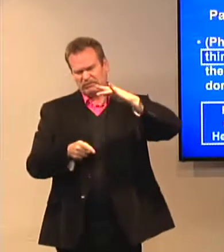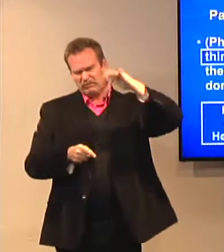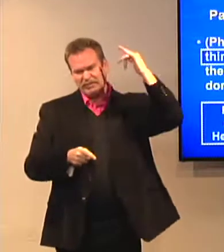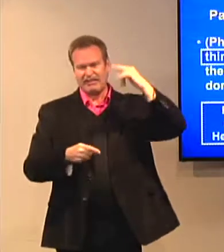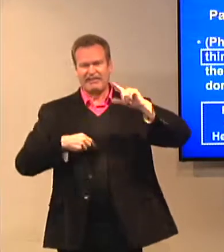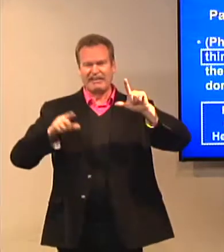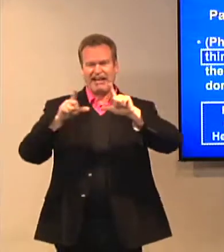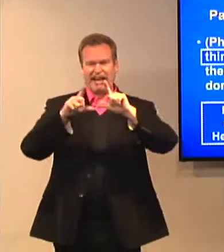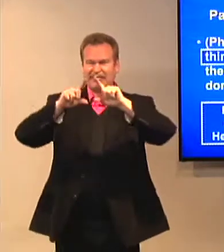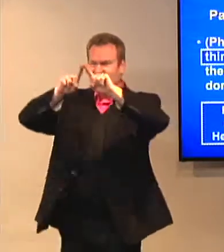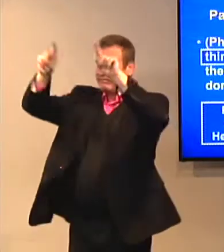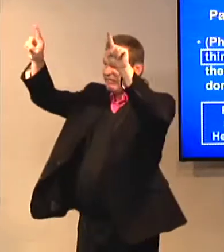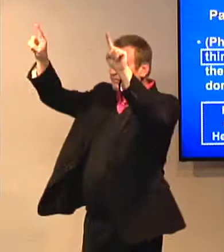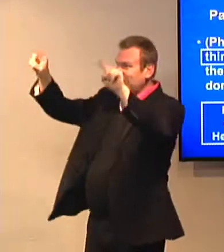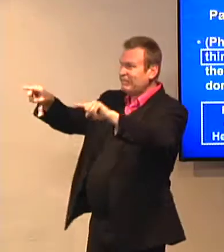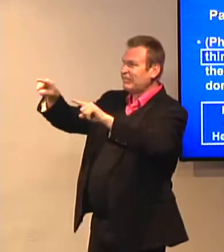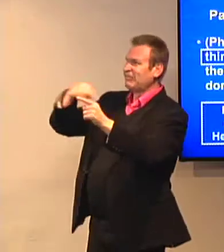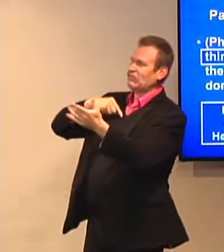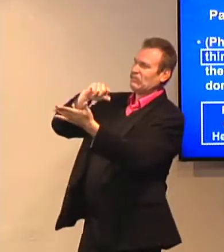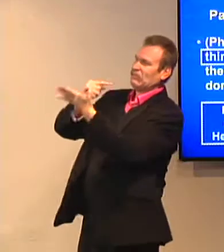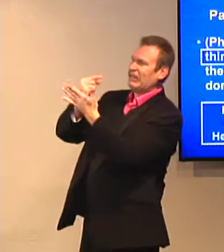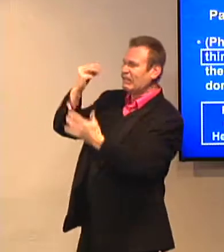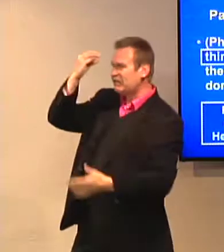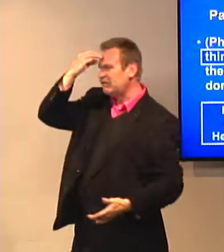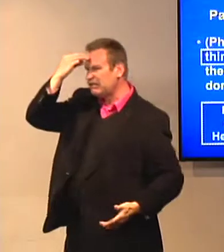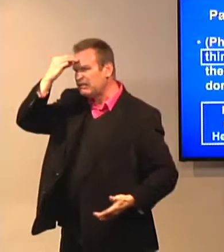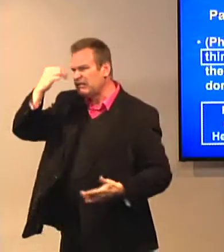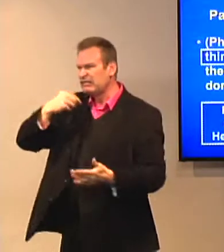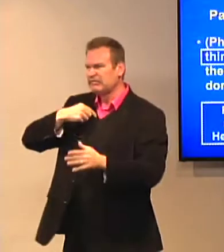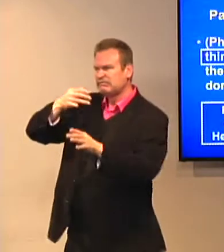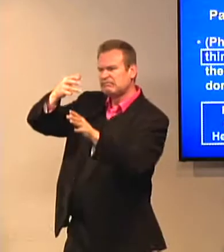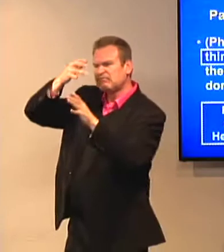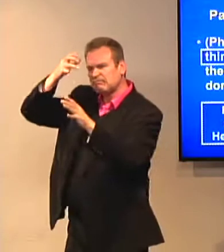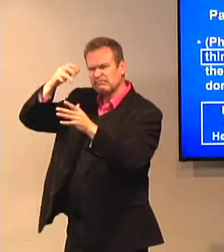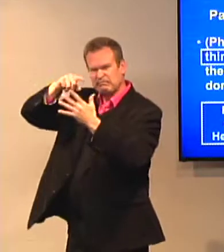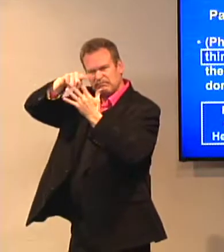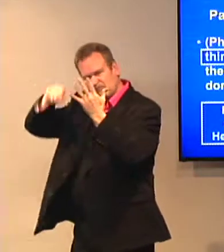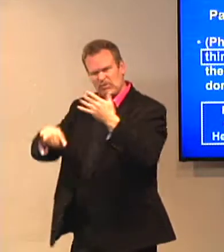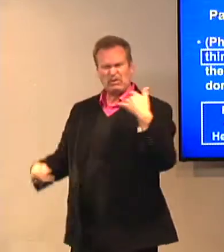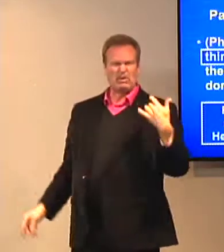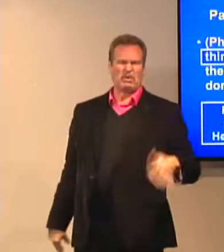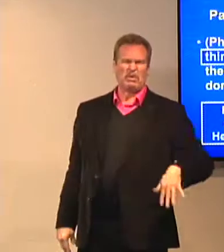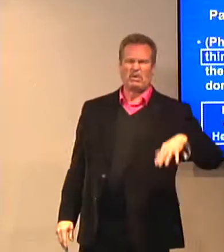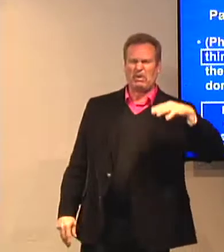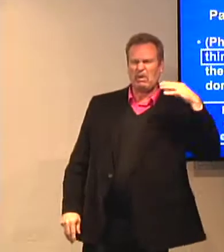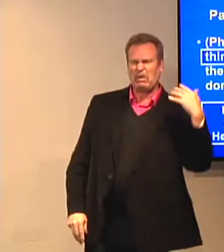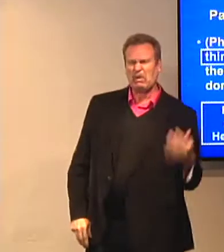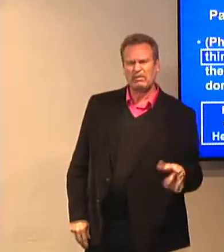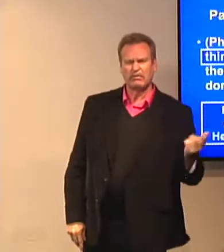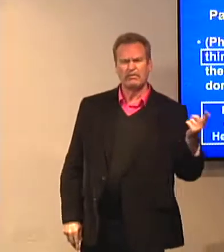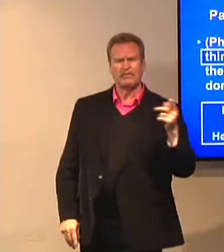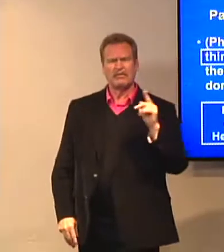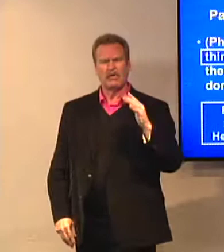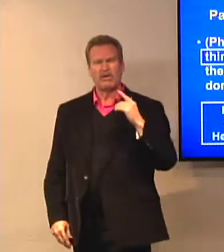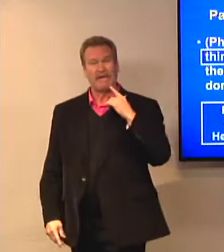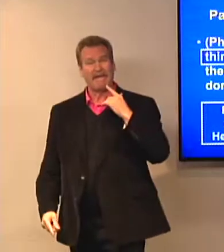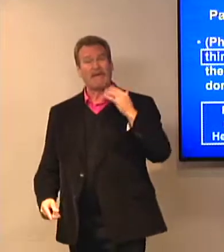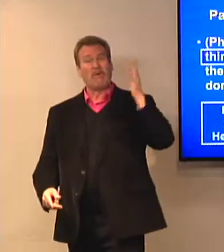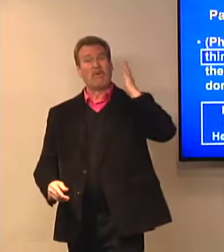in all of the teachings. You know, it's as if he had like a degree on his wall that showed how intelligent and just